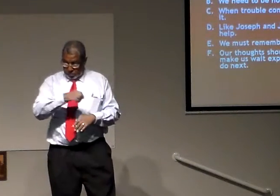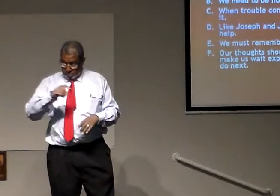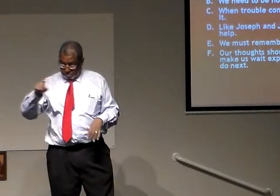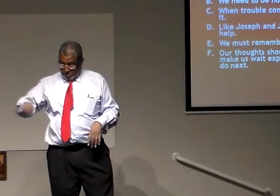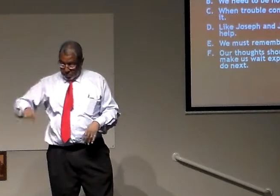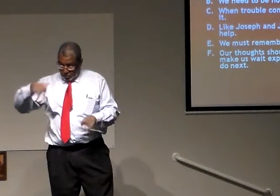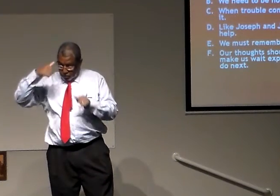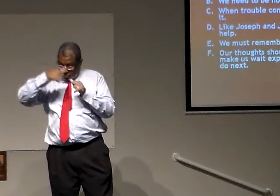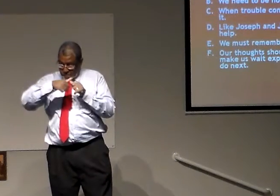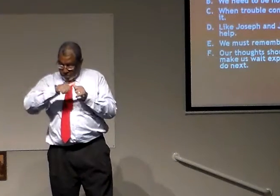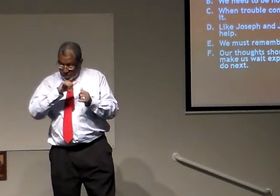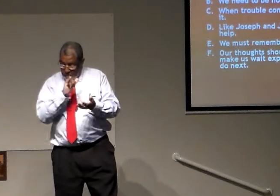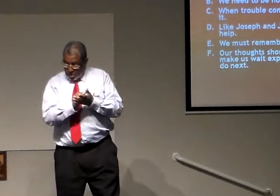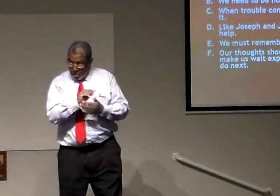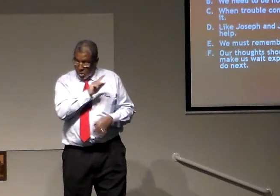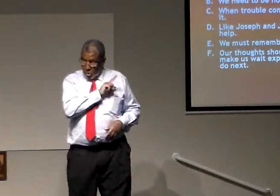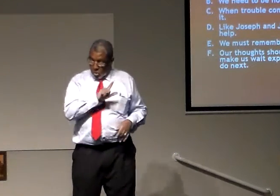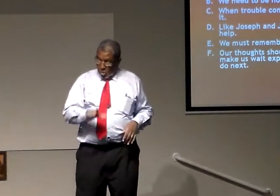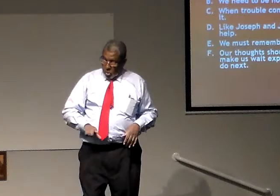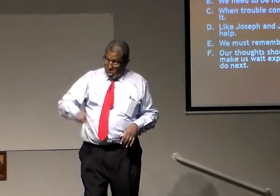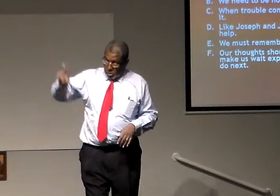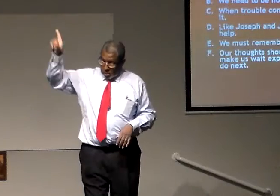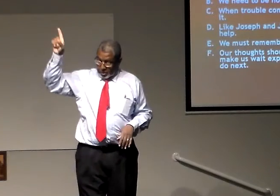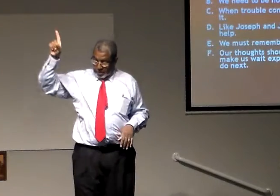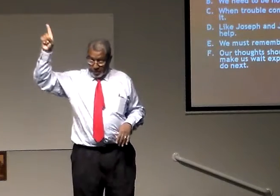We must remember that the Lord is with us.